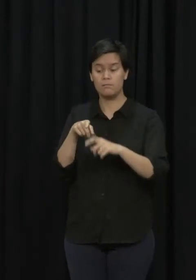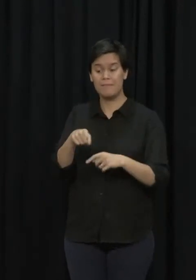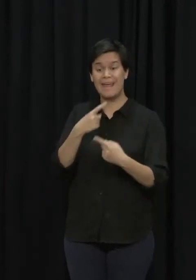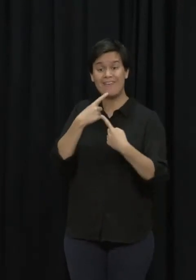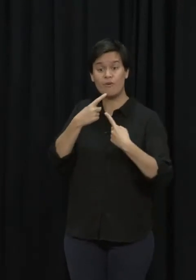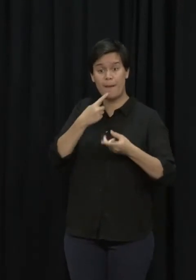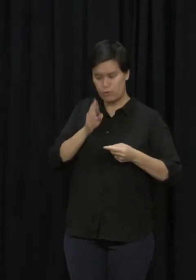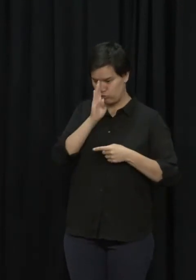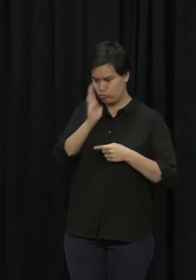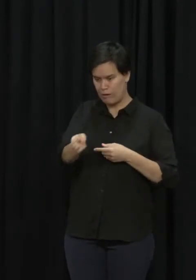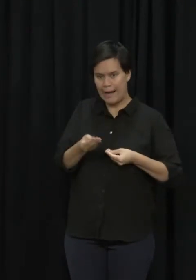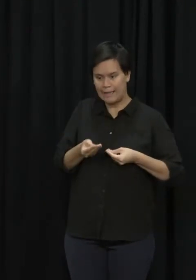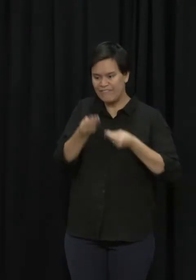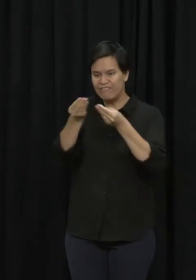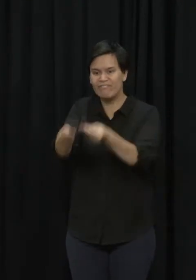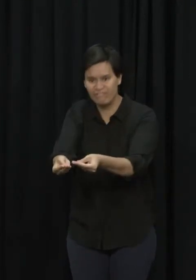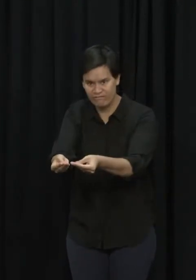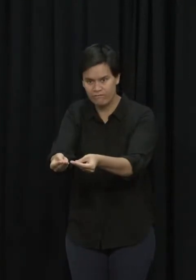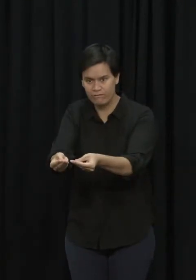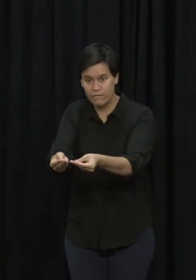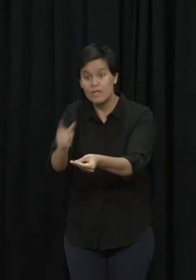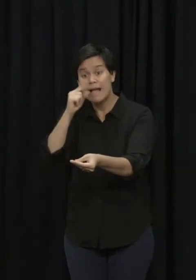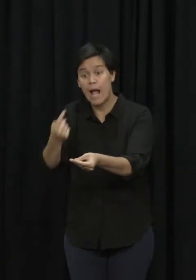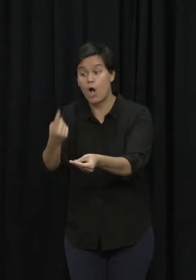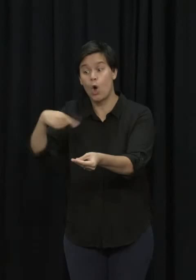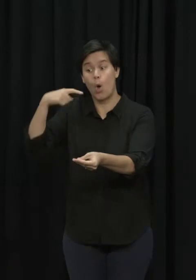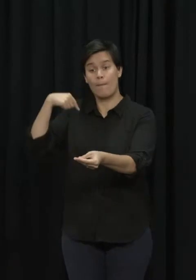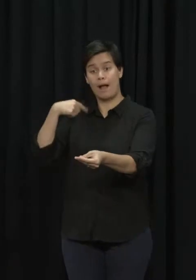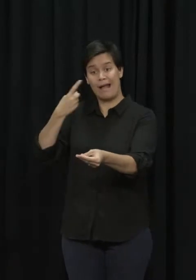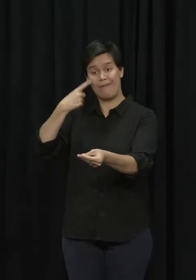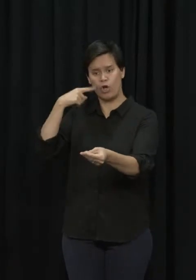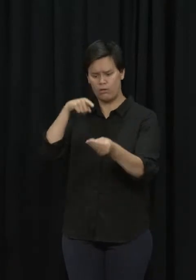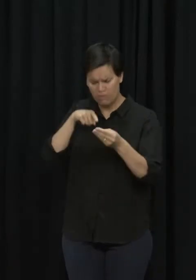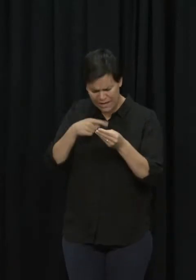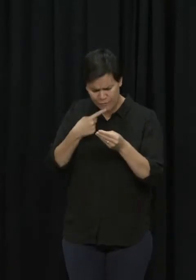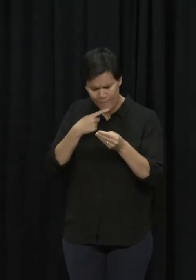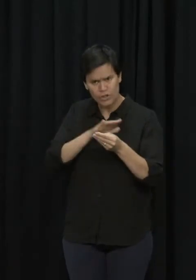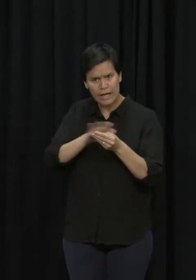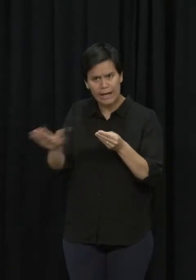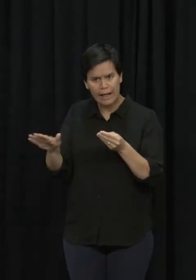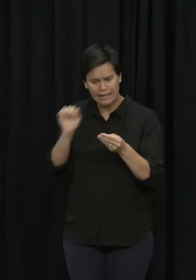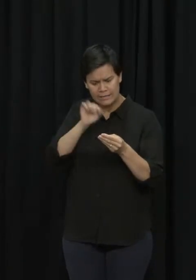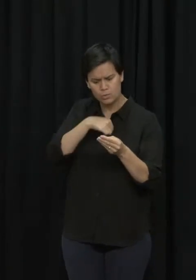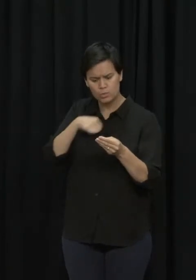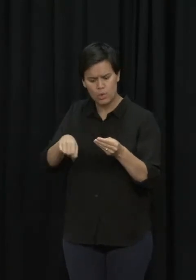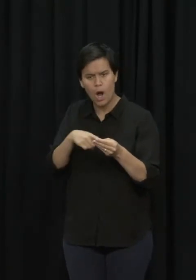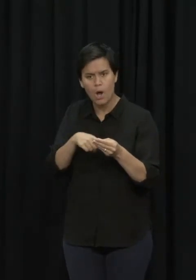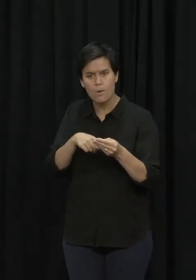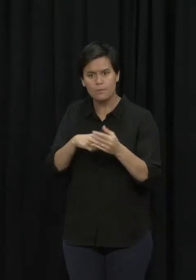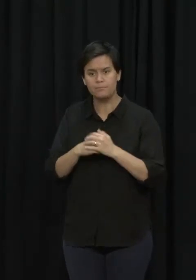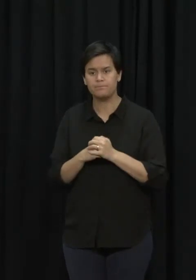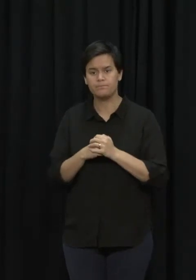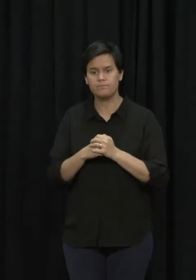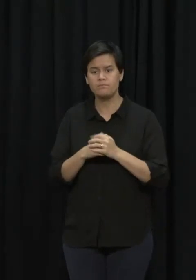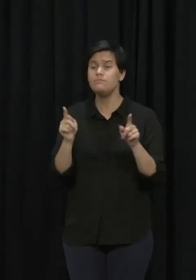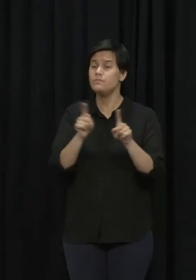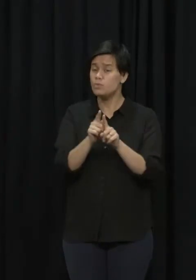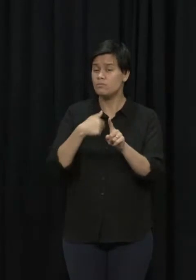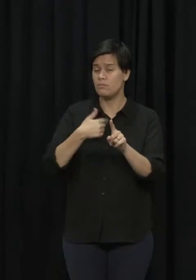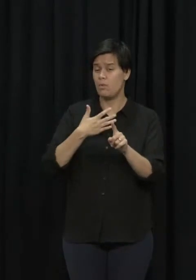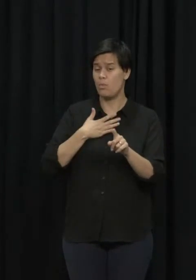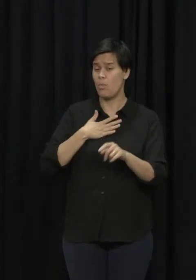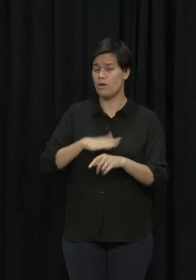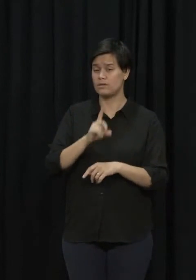and were we being clear enough in our information. And as the point that I would make is not only in this